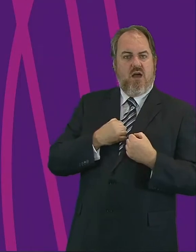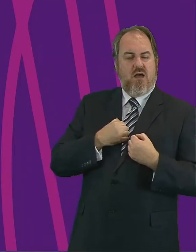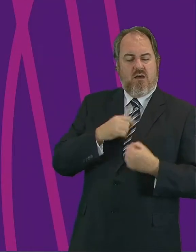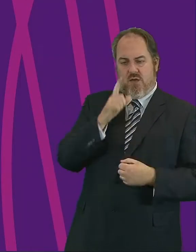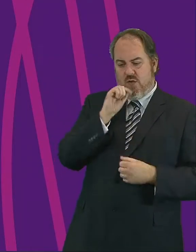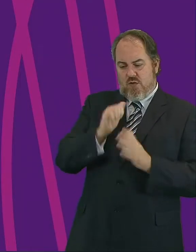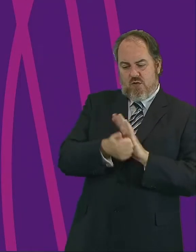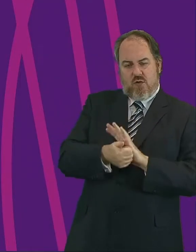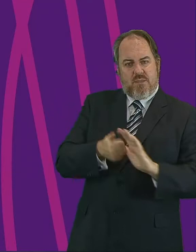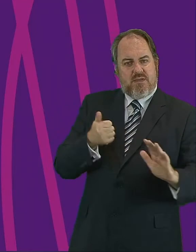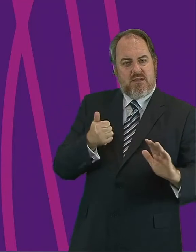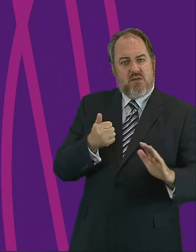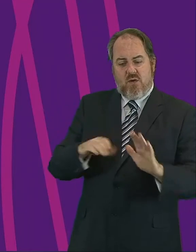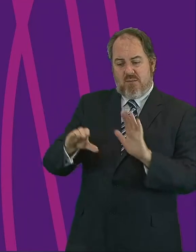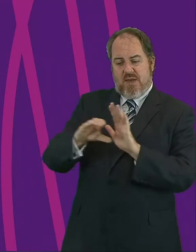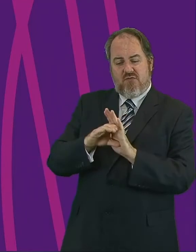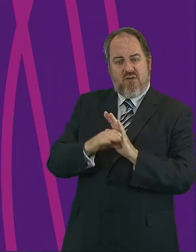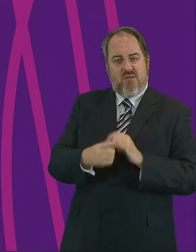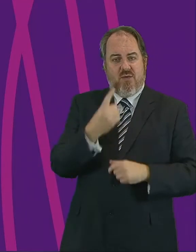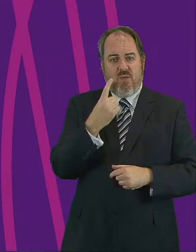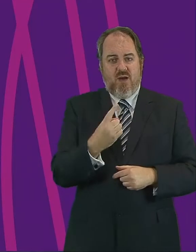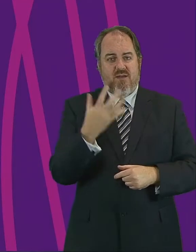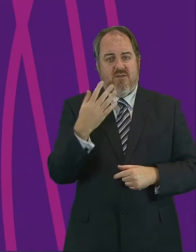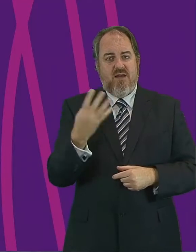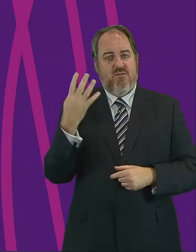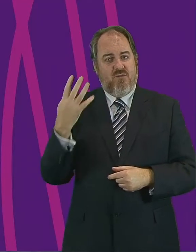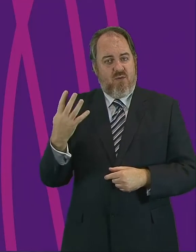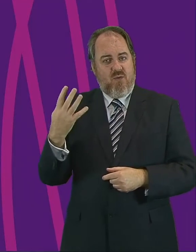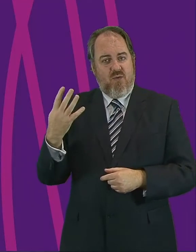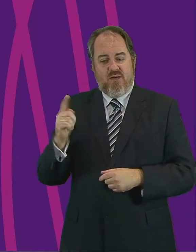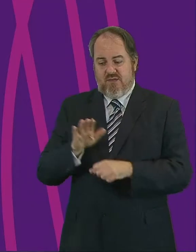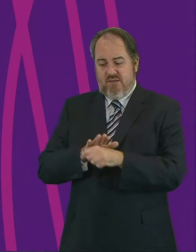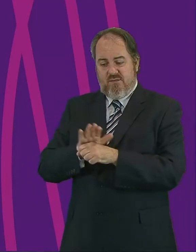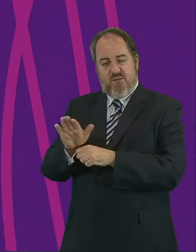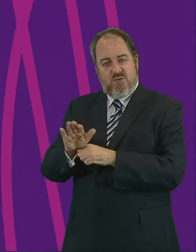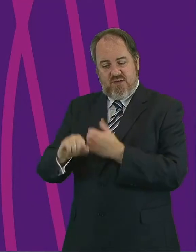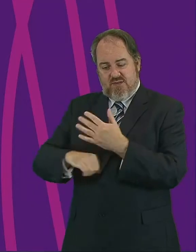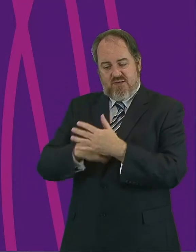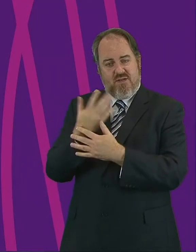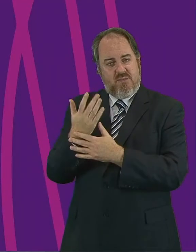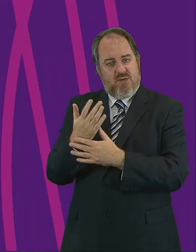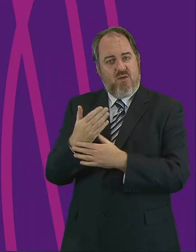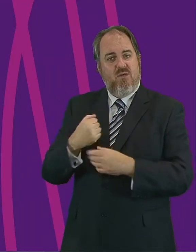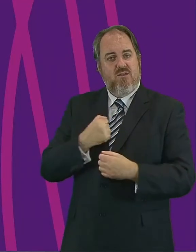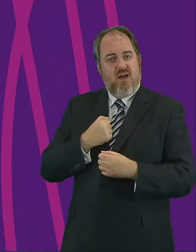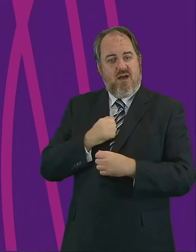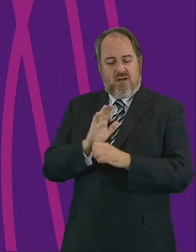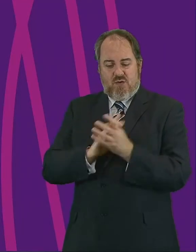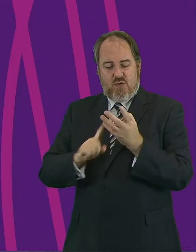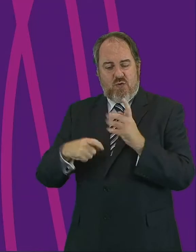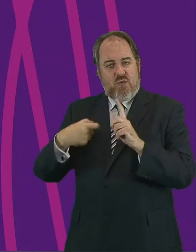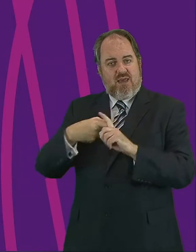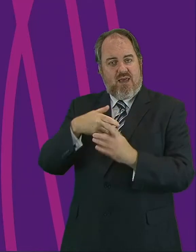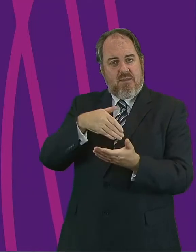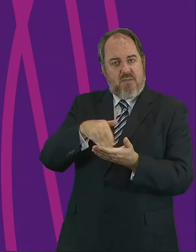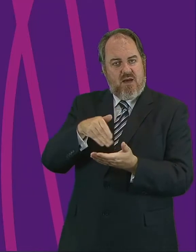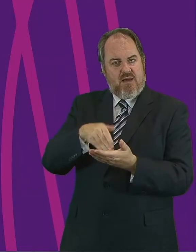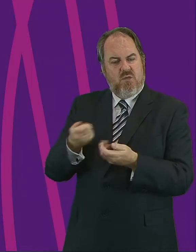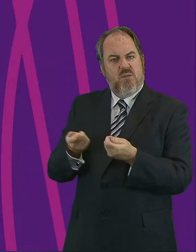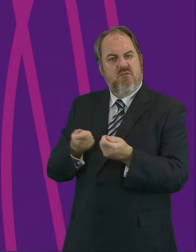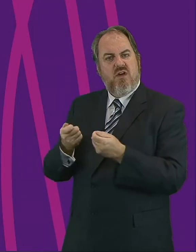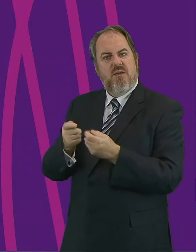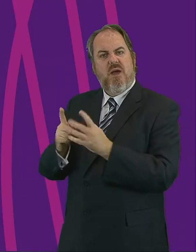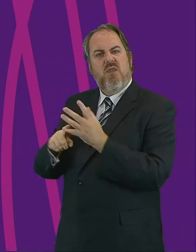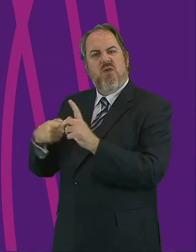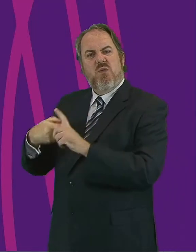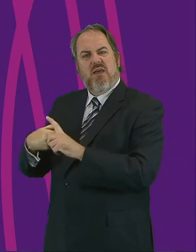says in paragraph 154, the evolution and overall shape of the UK's internal market will be overseen by the UK Parliament,